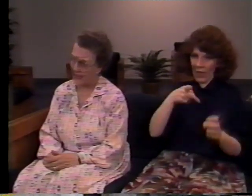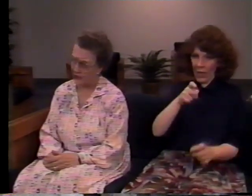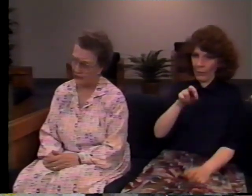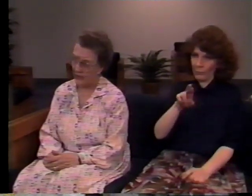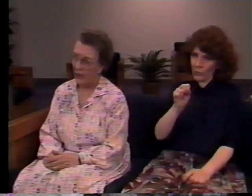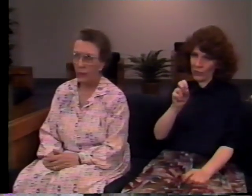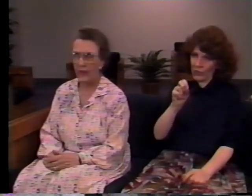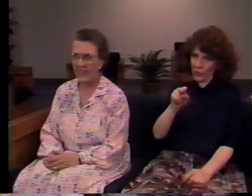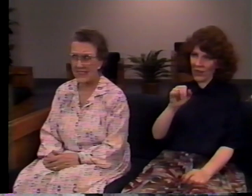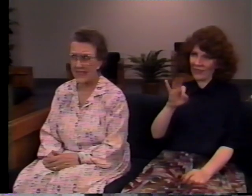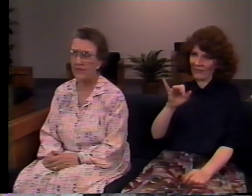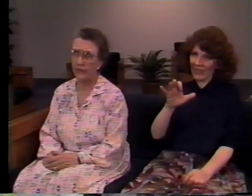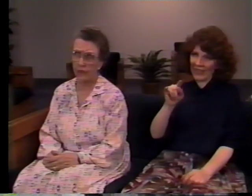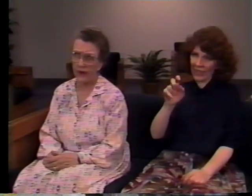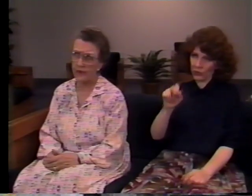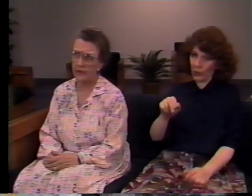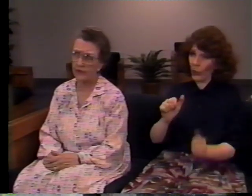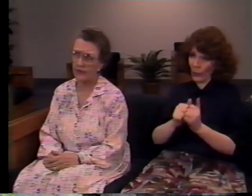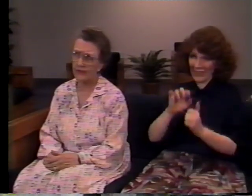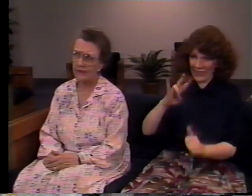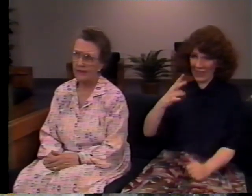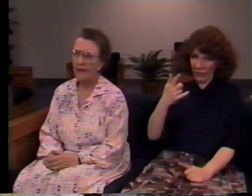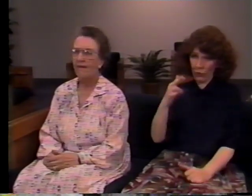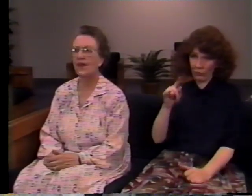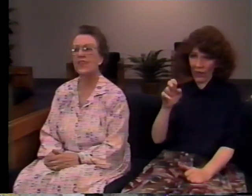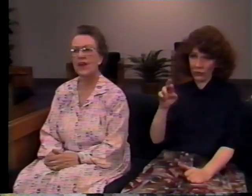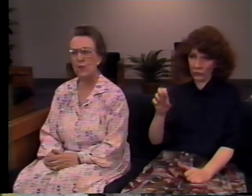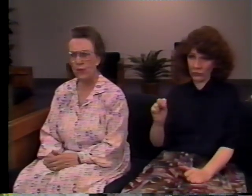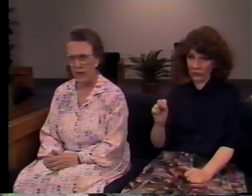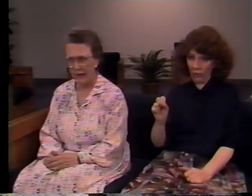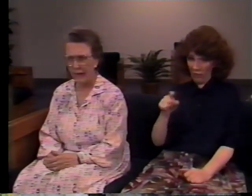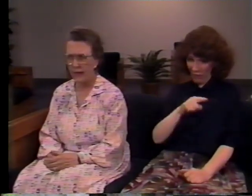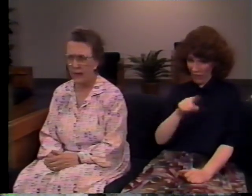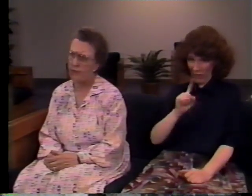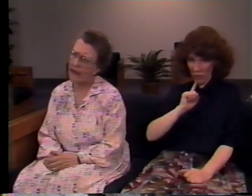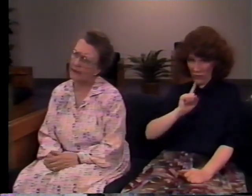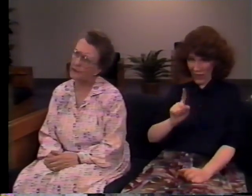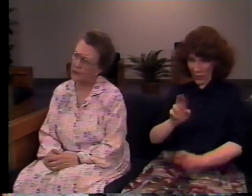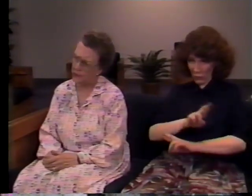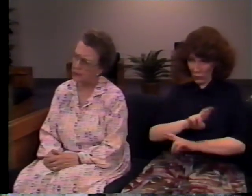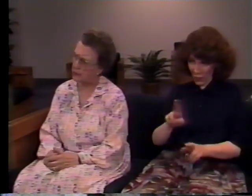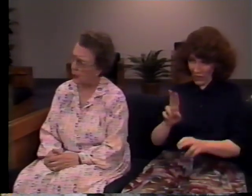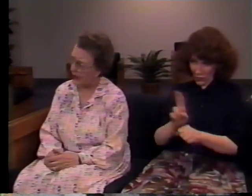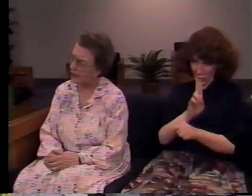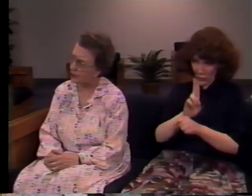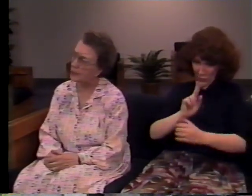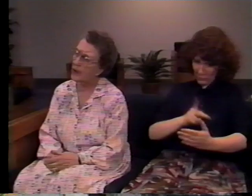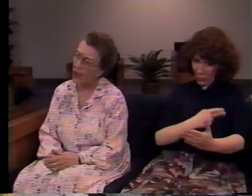personification with the 7th graders. Are they really ready to use poetic